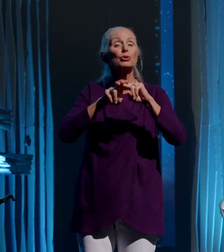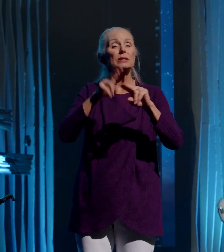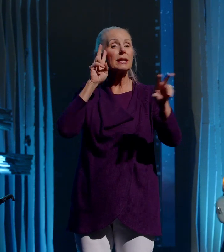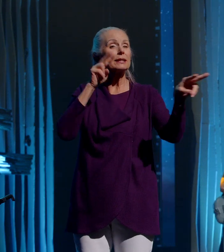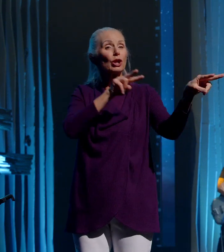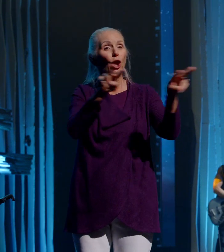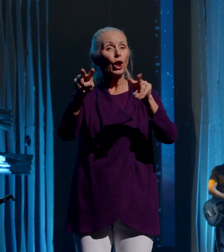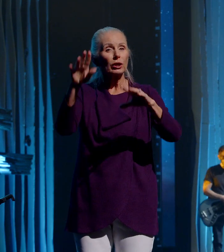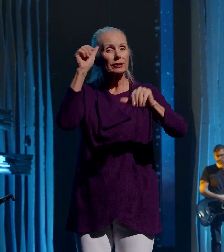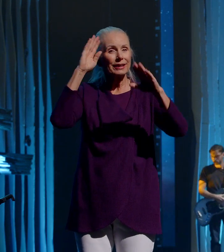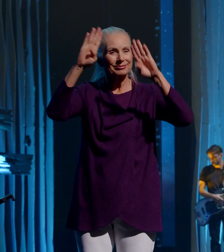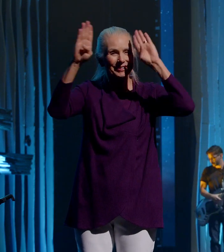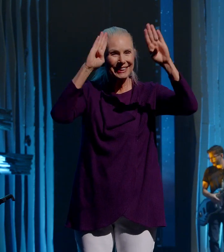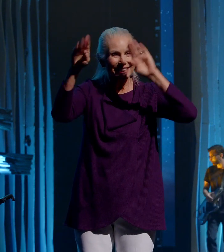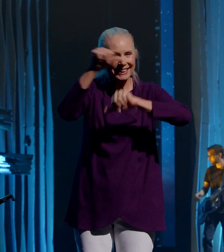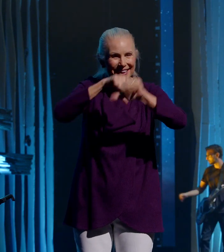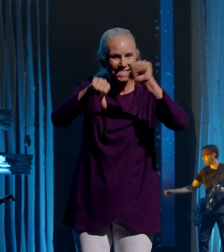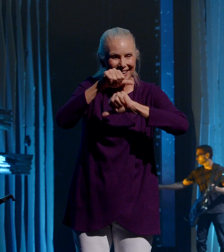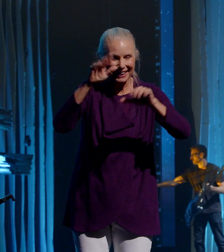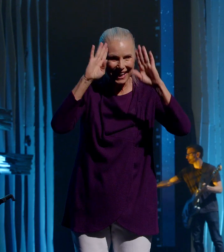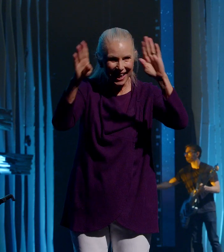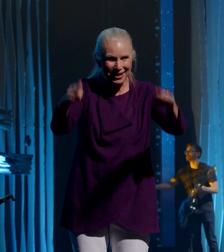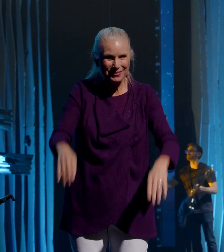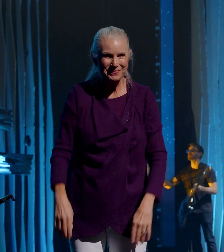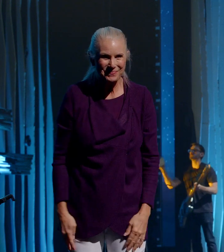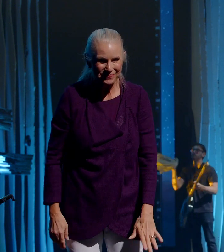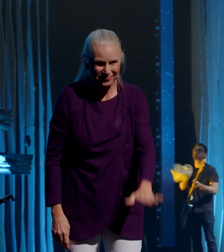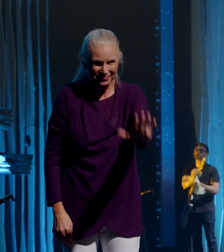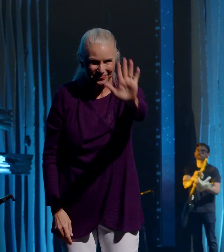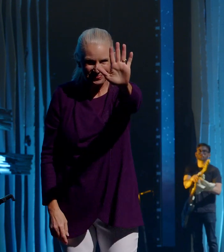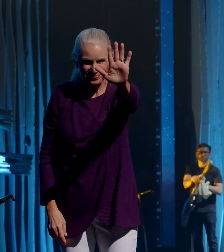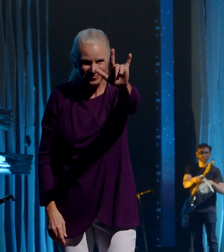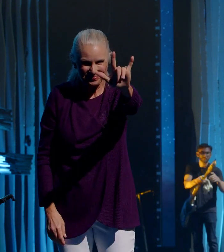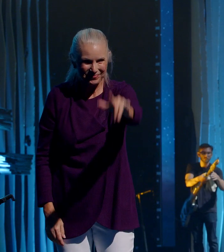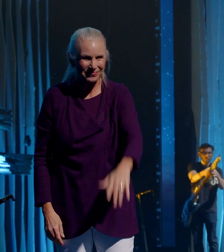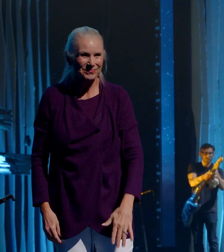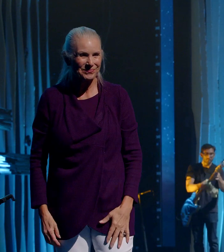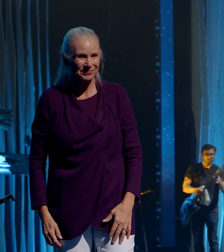your right, to your left, your front and back? Greet somebody tonight and tell them, hey, how you doing?